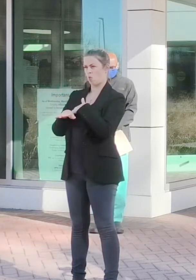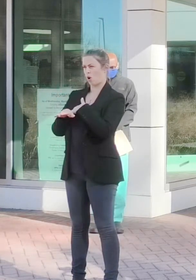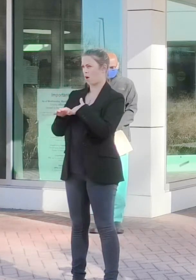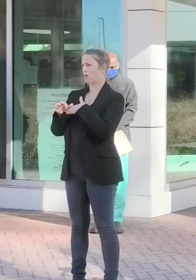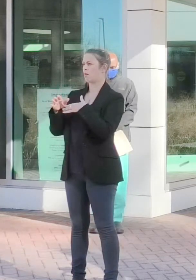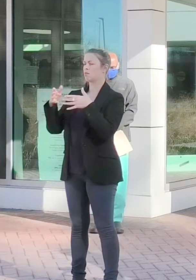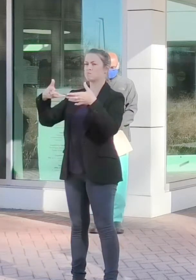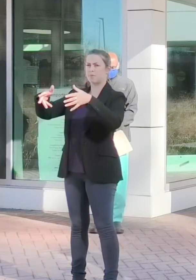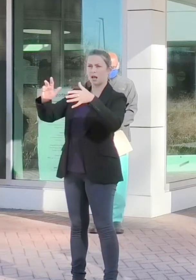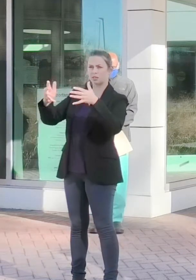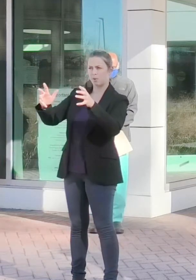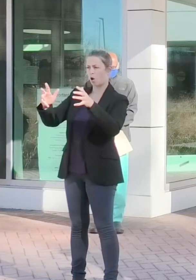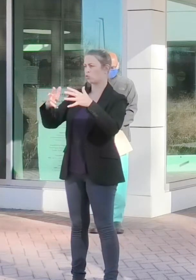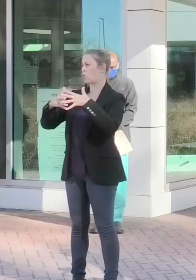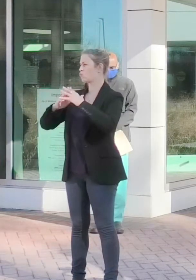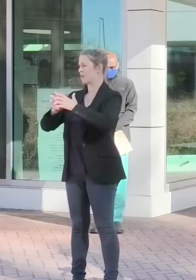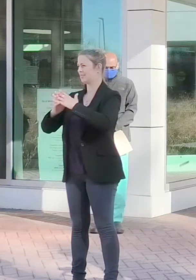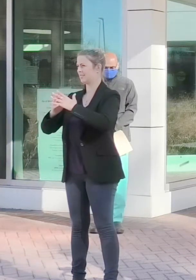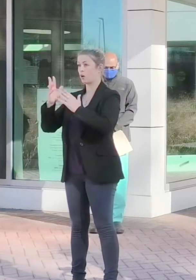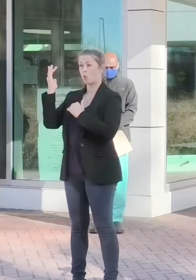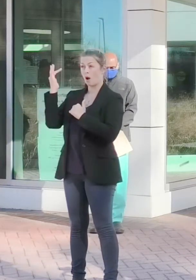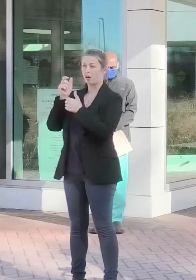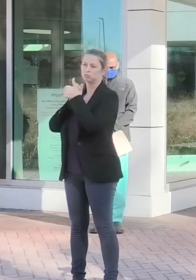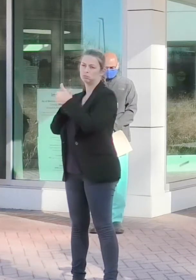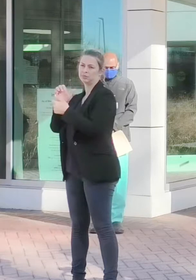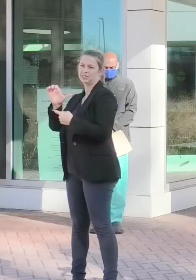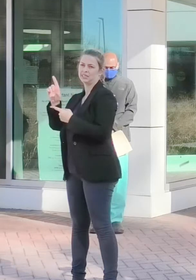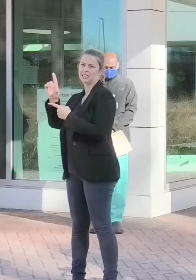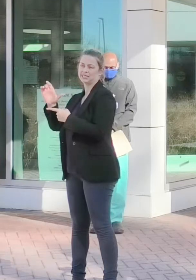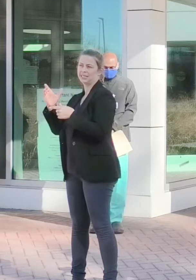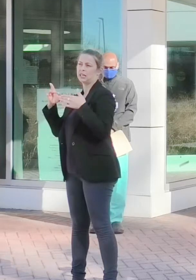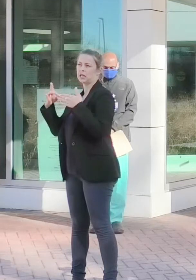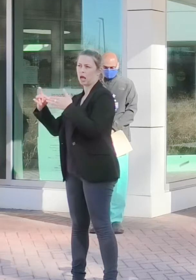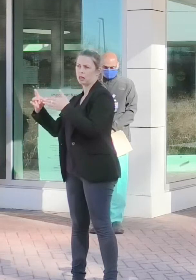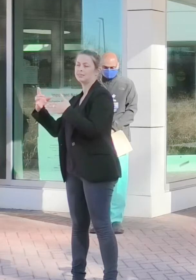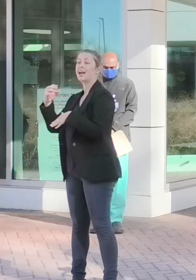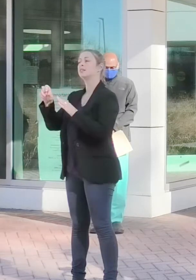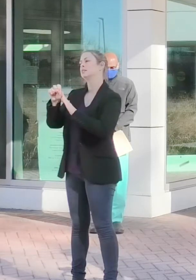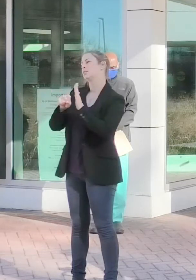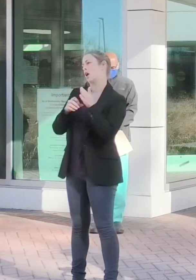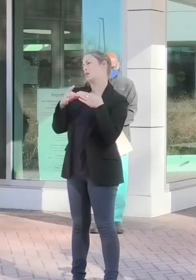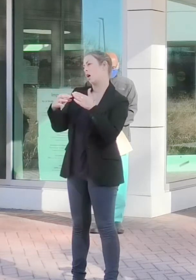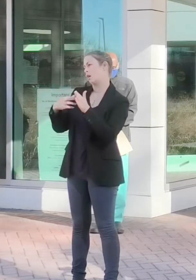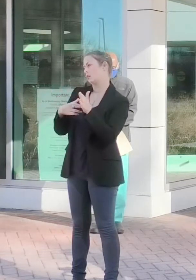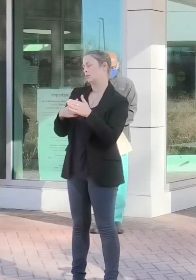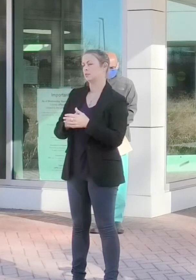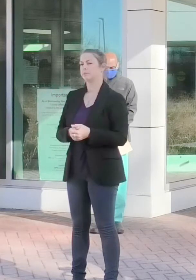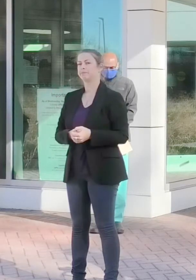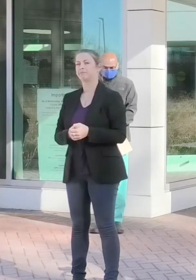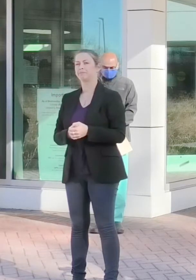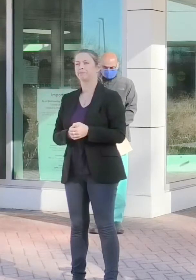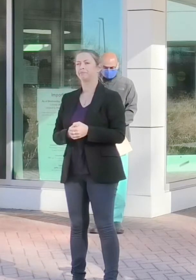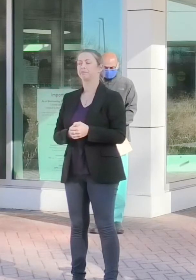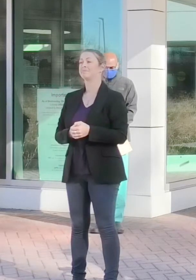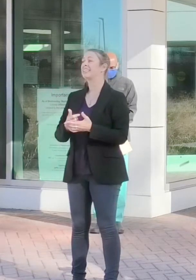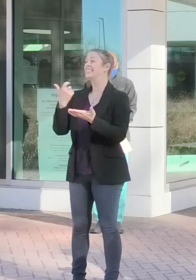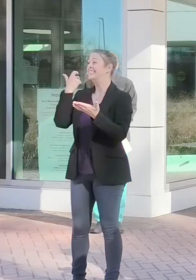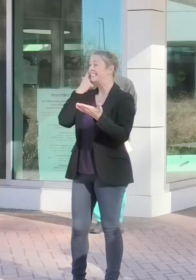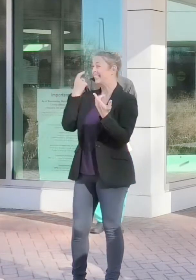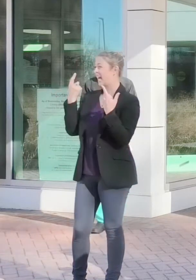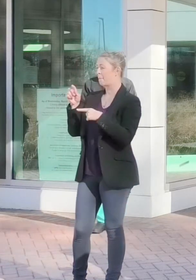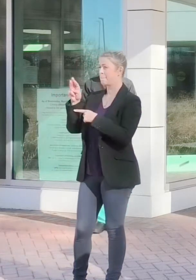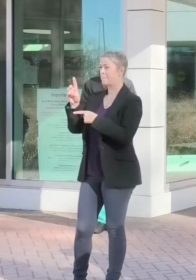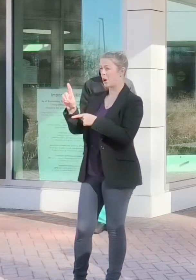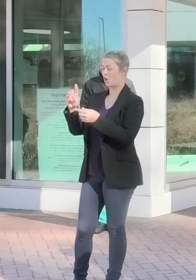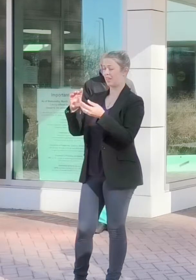wrestling based on the CDC guidelines as well as the state guidelines. With the current rise in Maryland's COVID-19